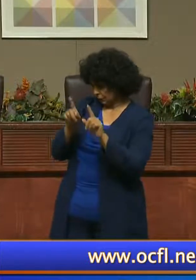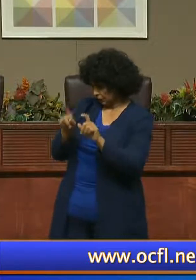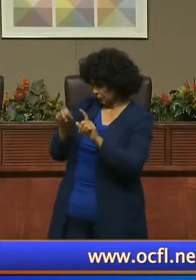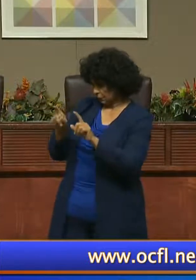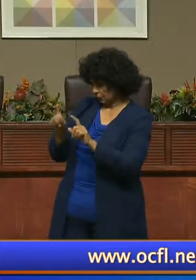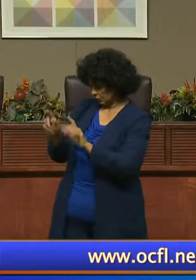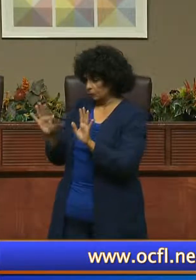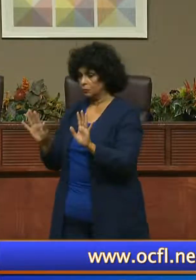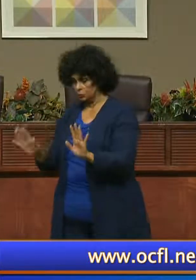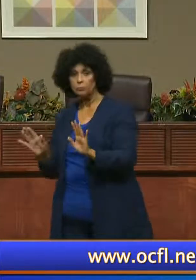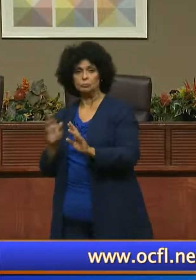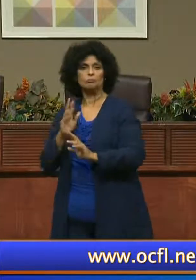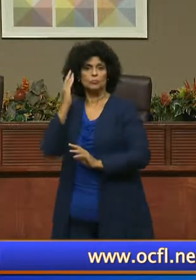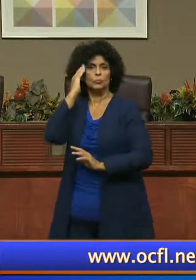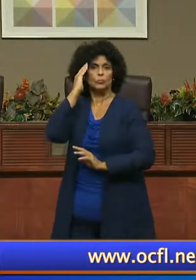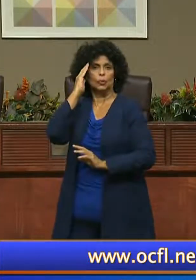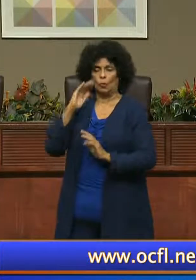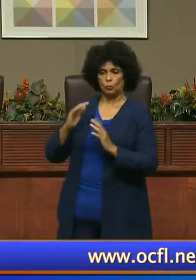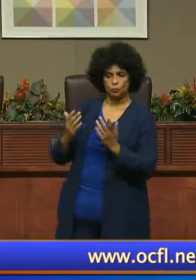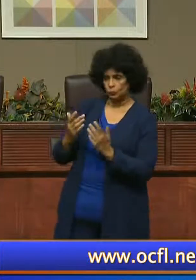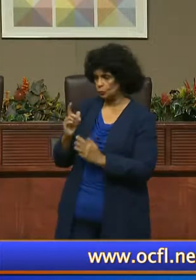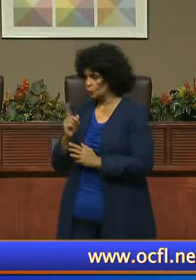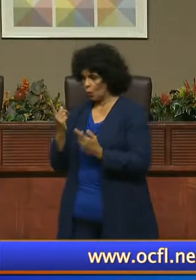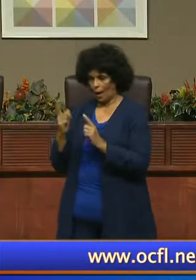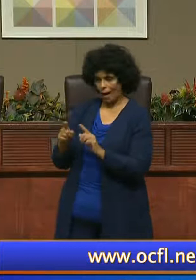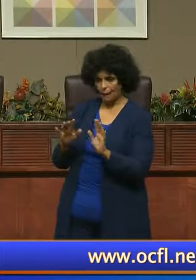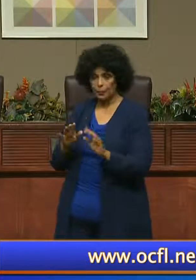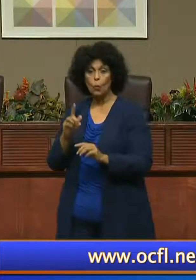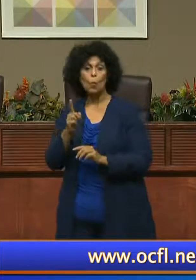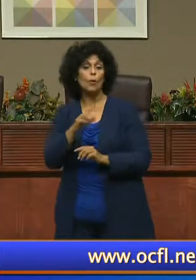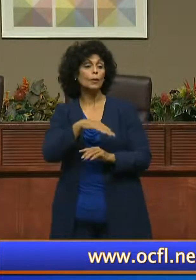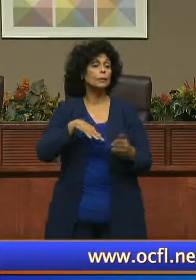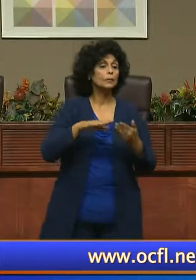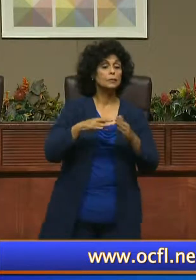to respond to wherever that outbreak occurs.